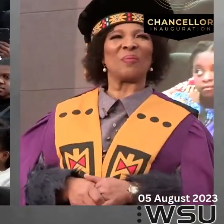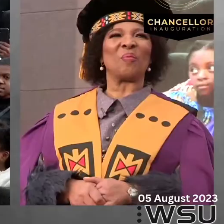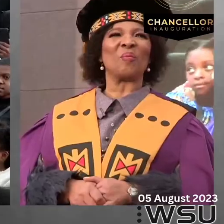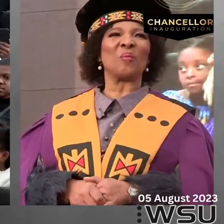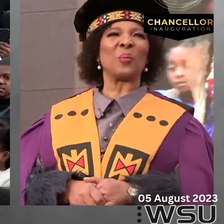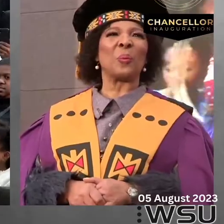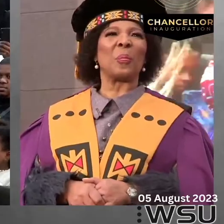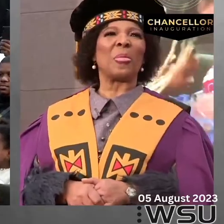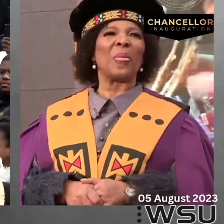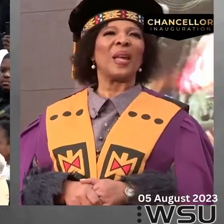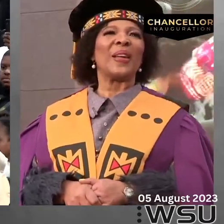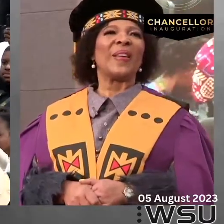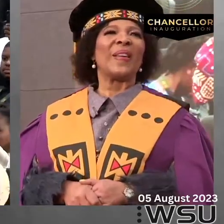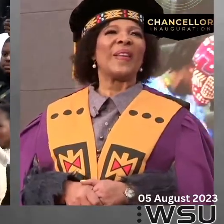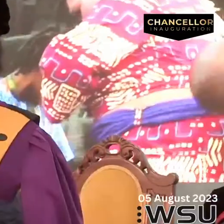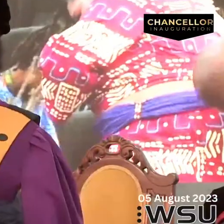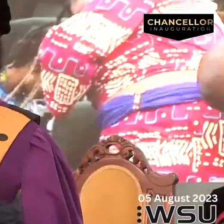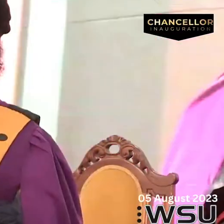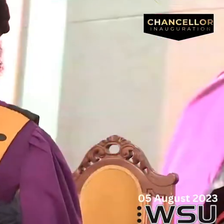phansi